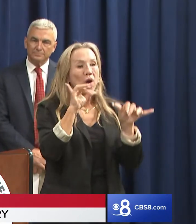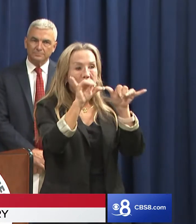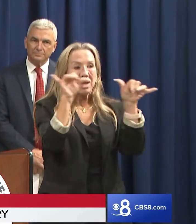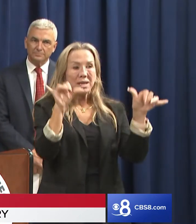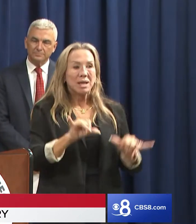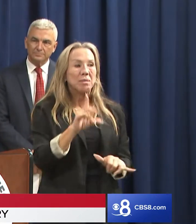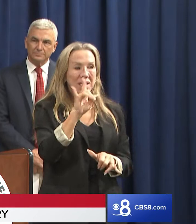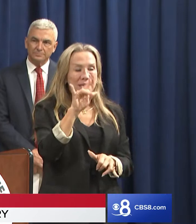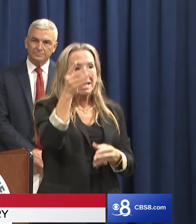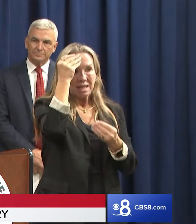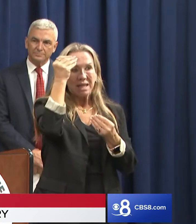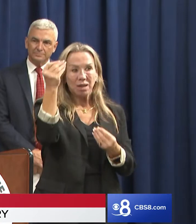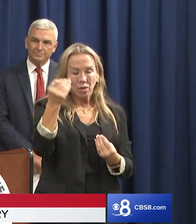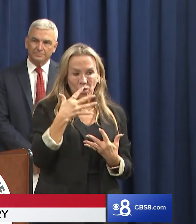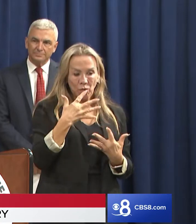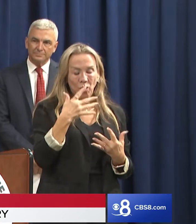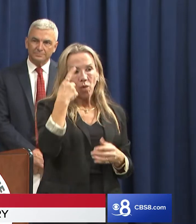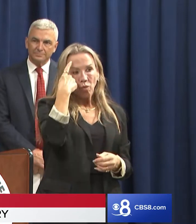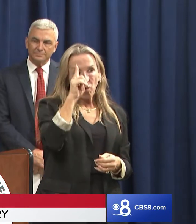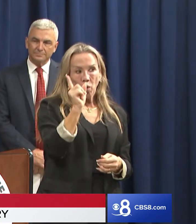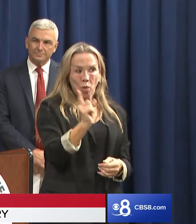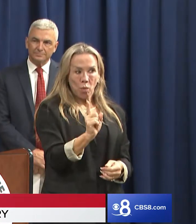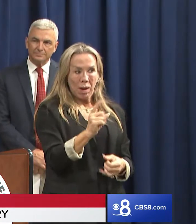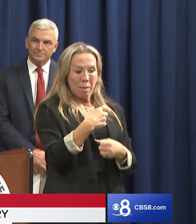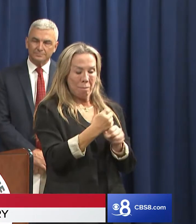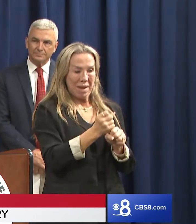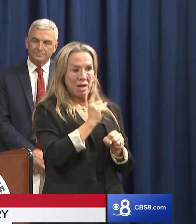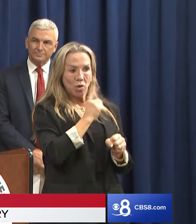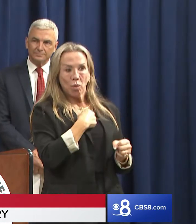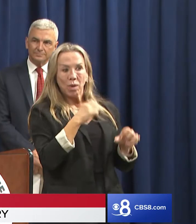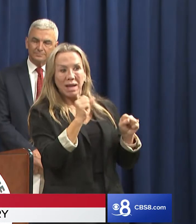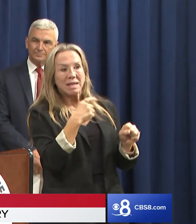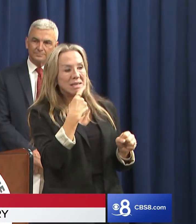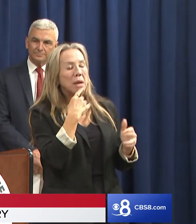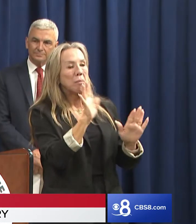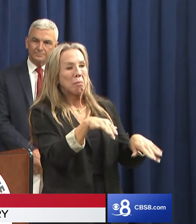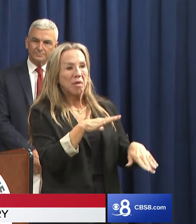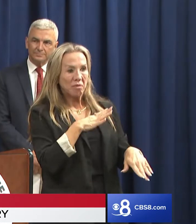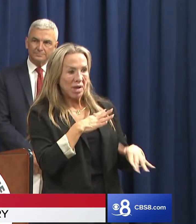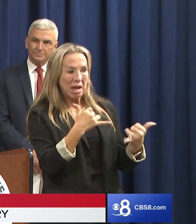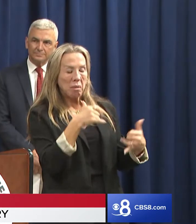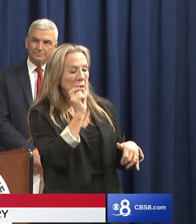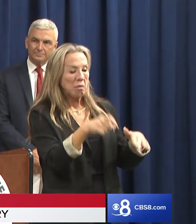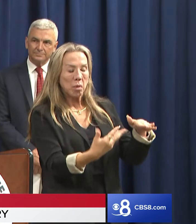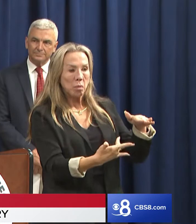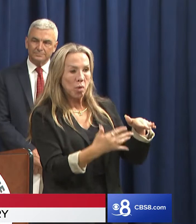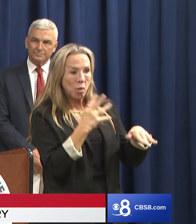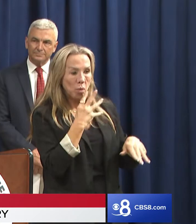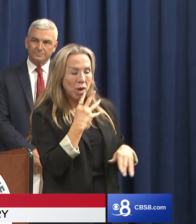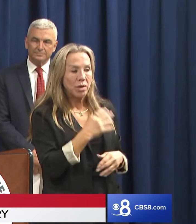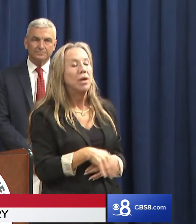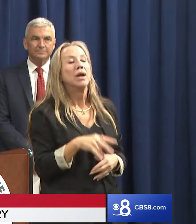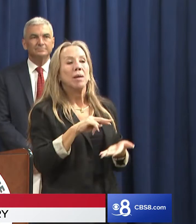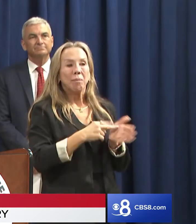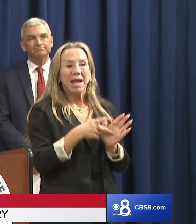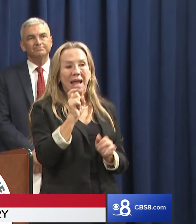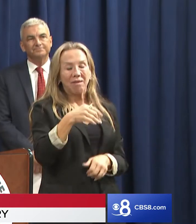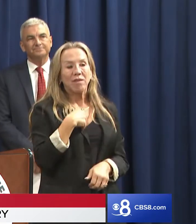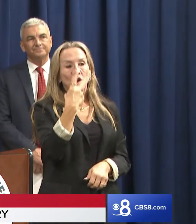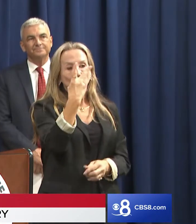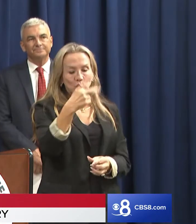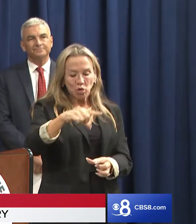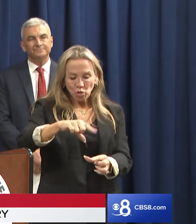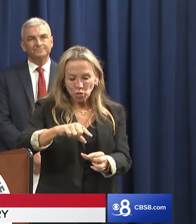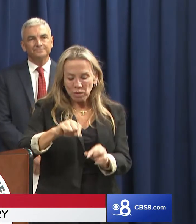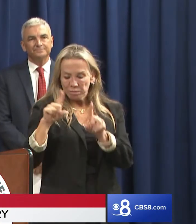in order to be able to be in a situation where the boil water advisory can be lifted, there has to be at least 2 clean samples that